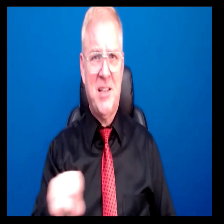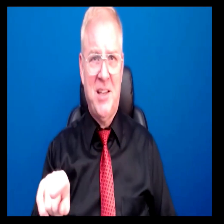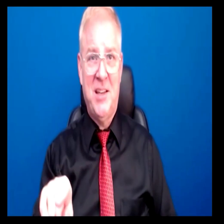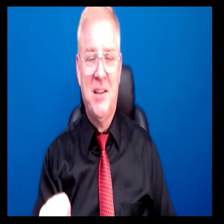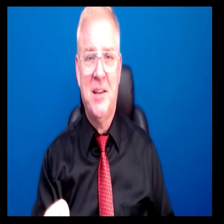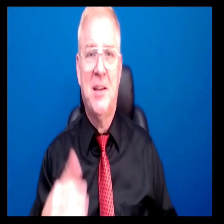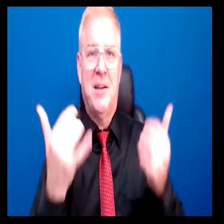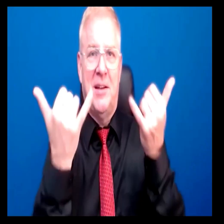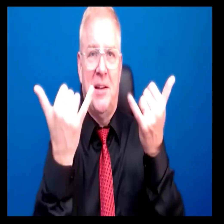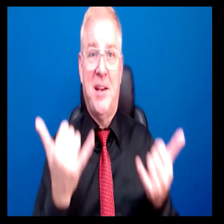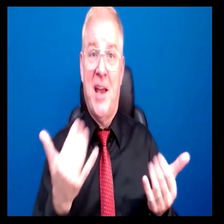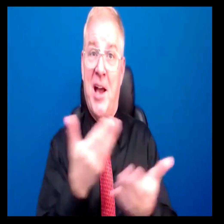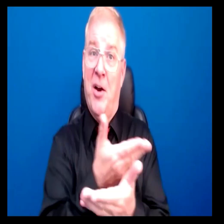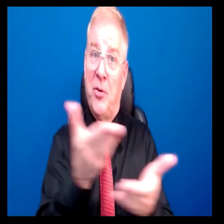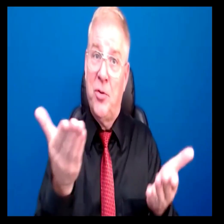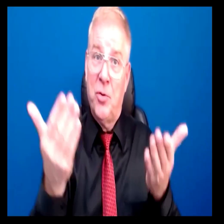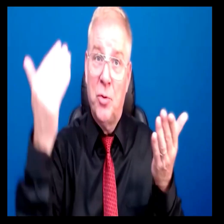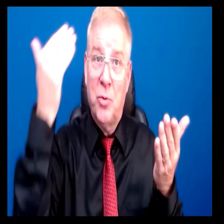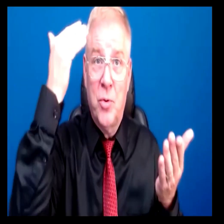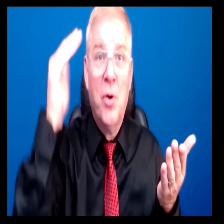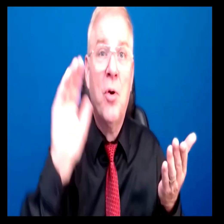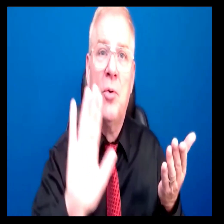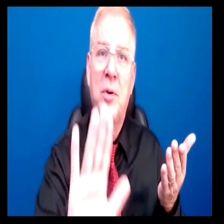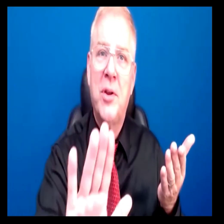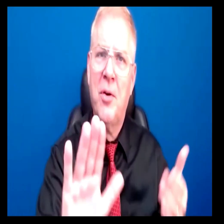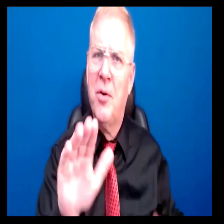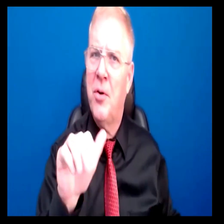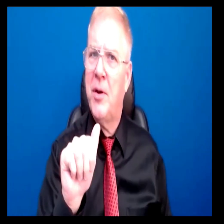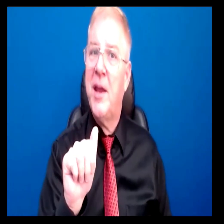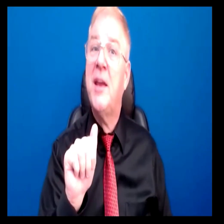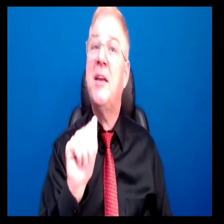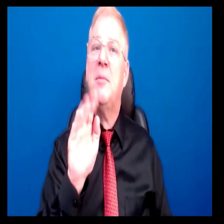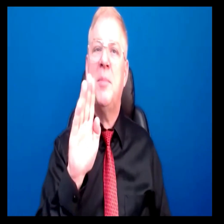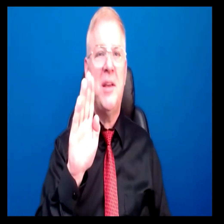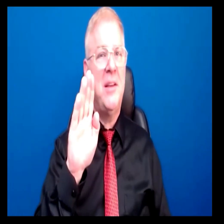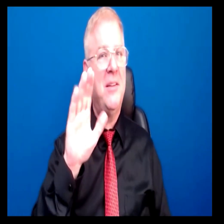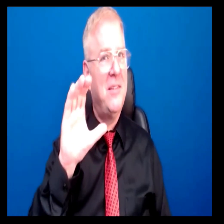and Z. Now you know your